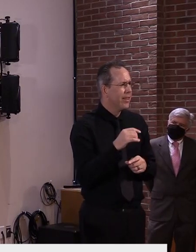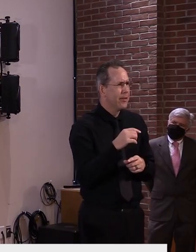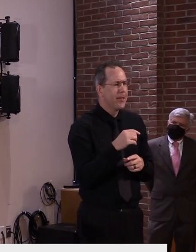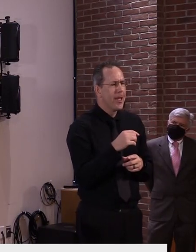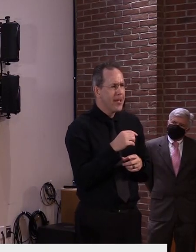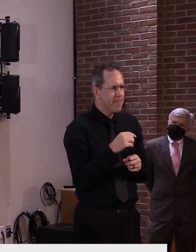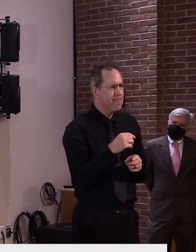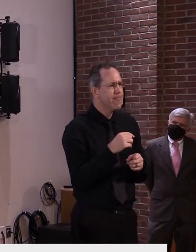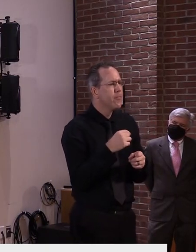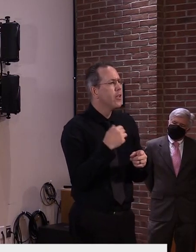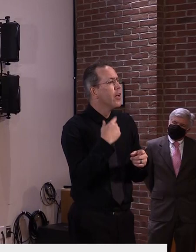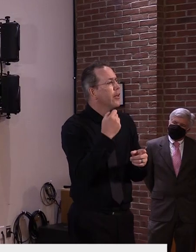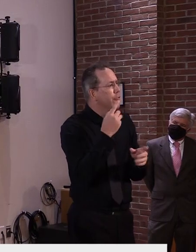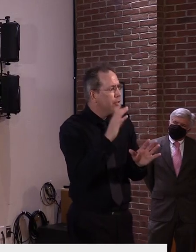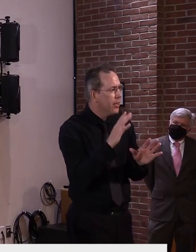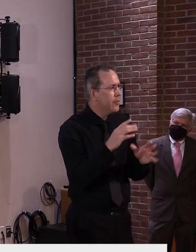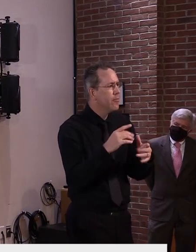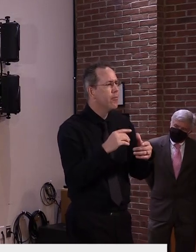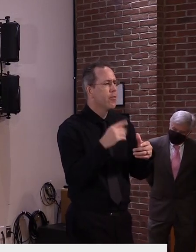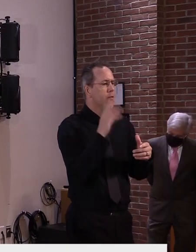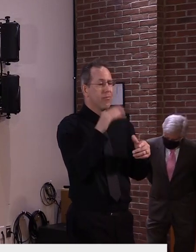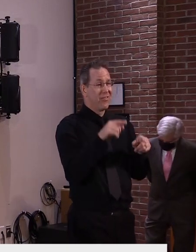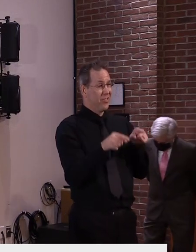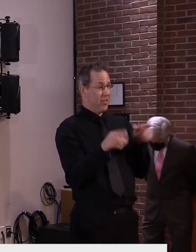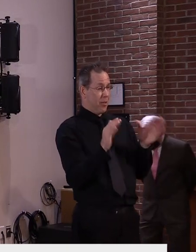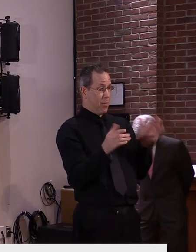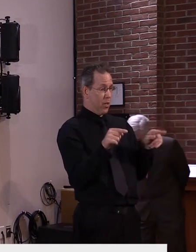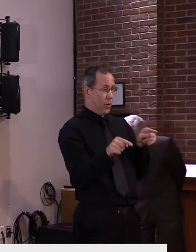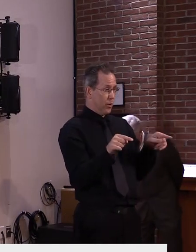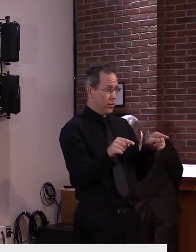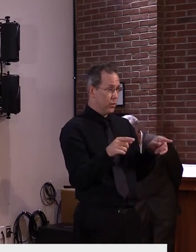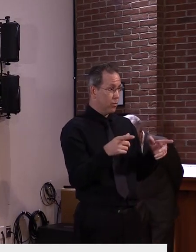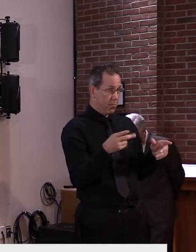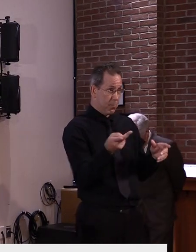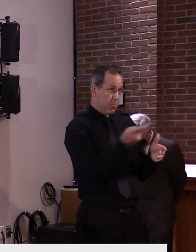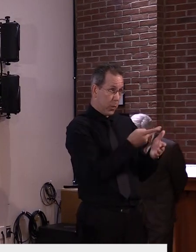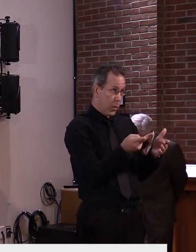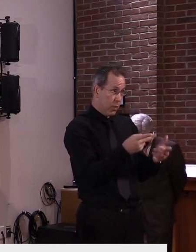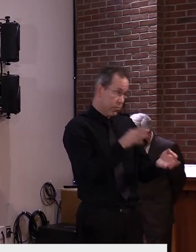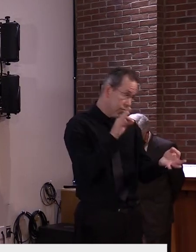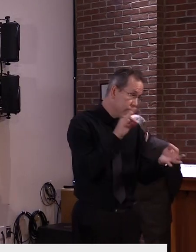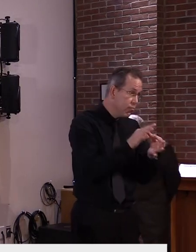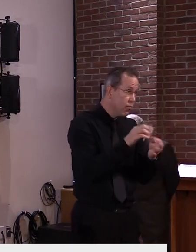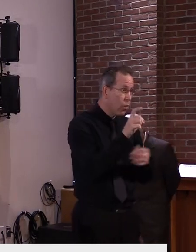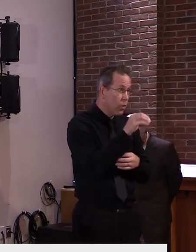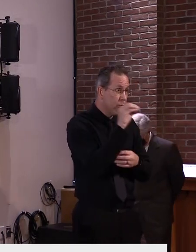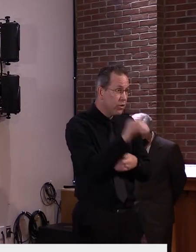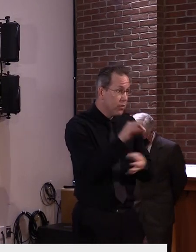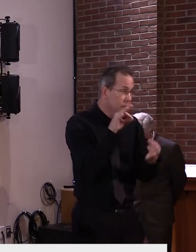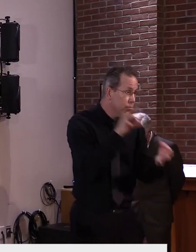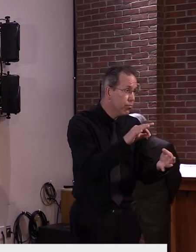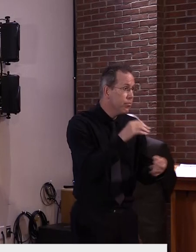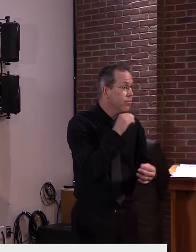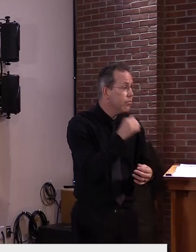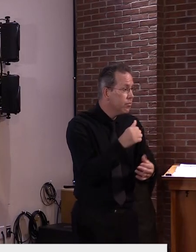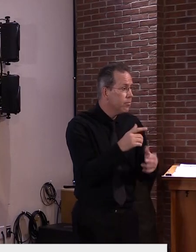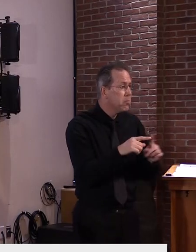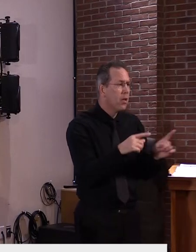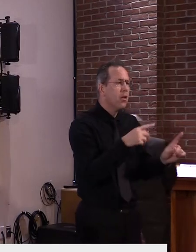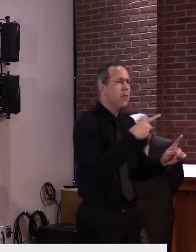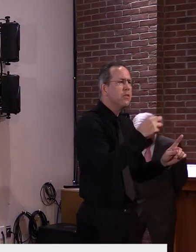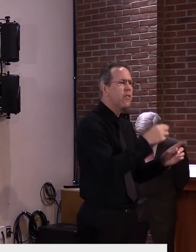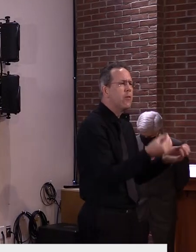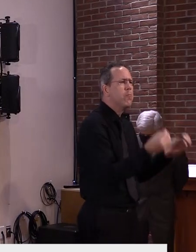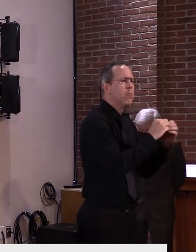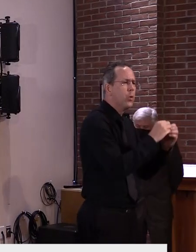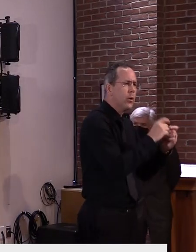really no test that has 100% specificity, but it's believed to be that great. So one